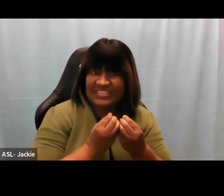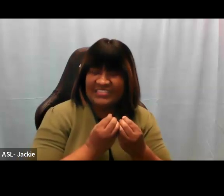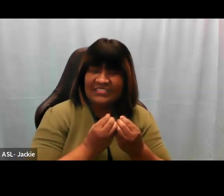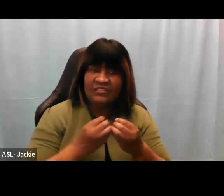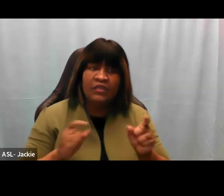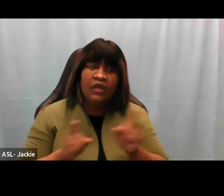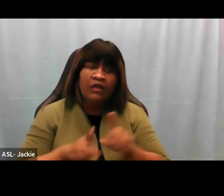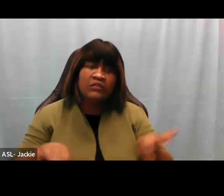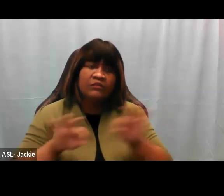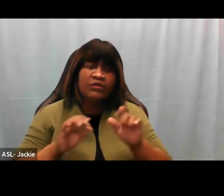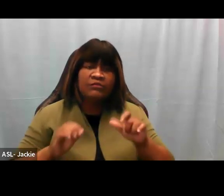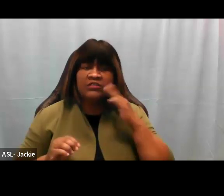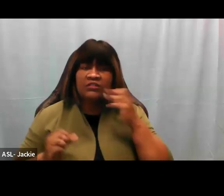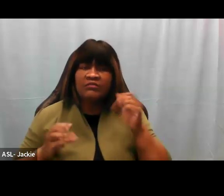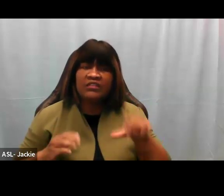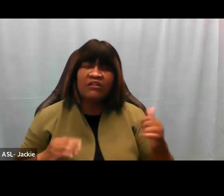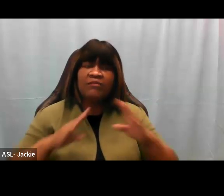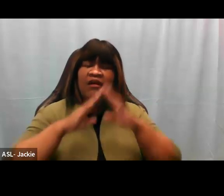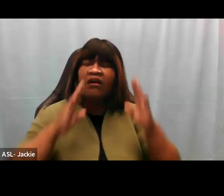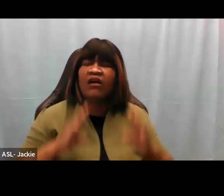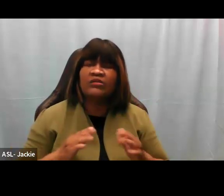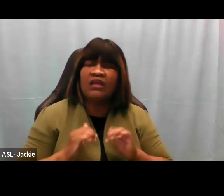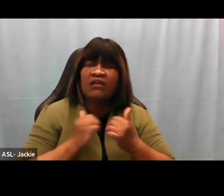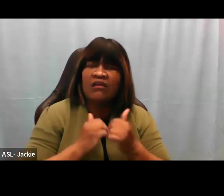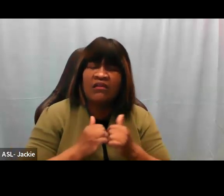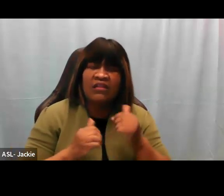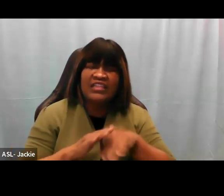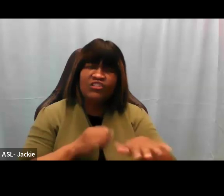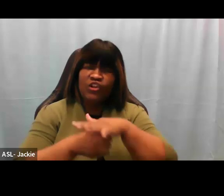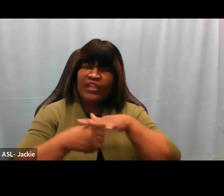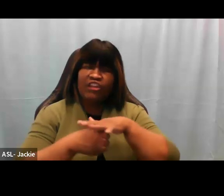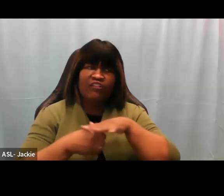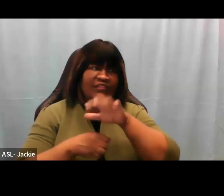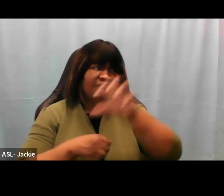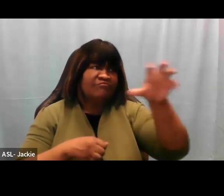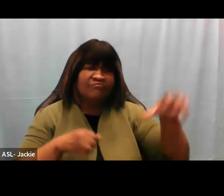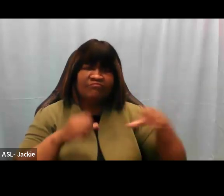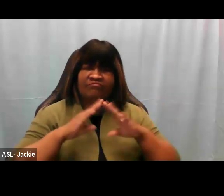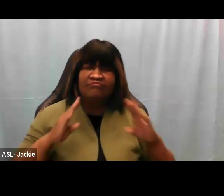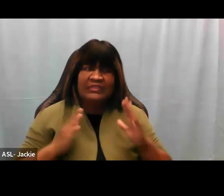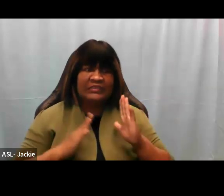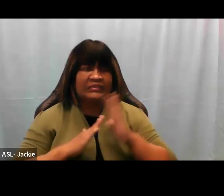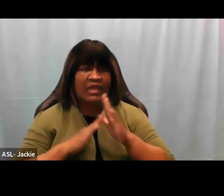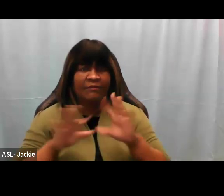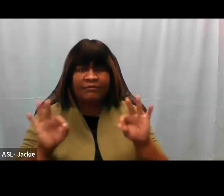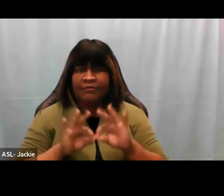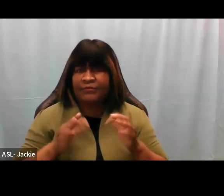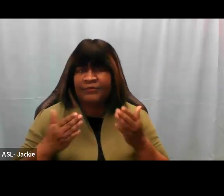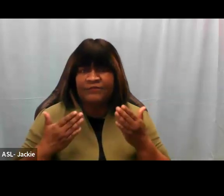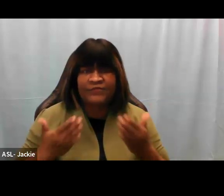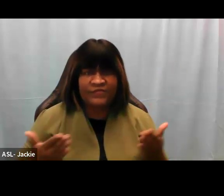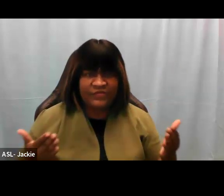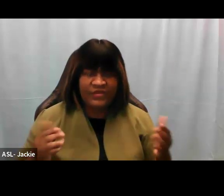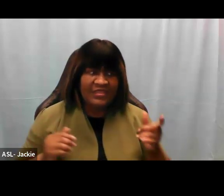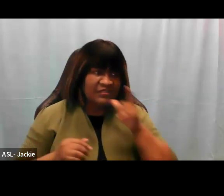also have to know other things about the housing landscape that's in your area. I mean, that's one of the top things that is